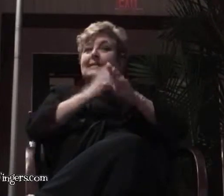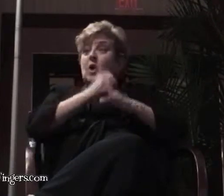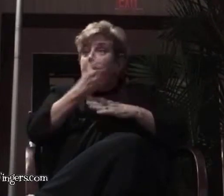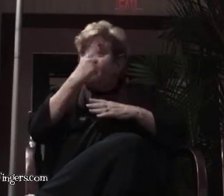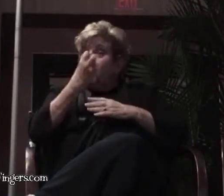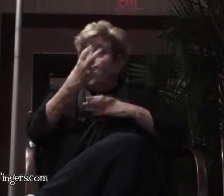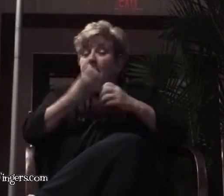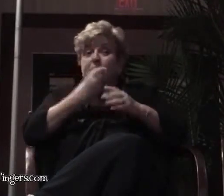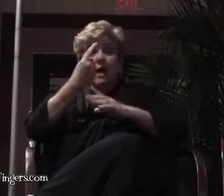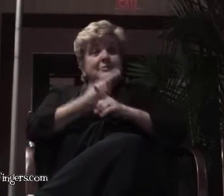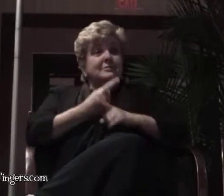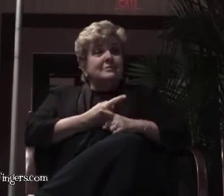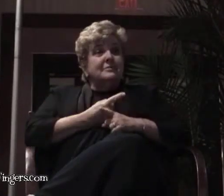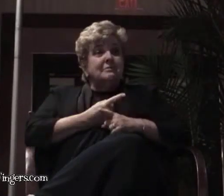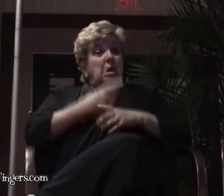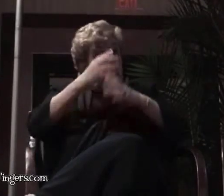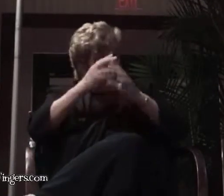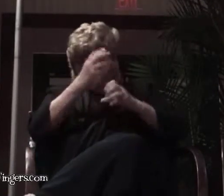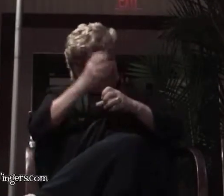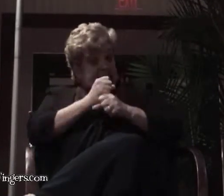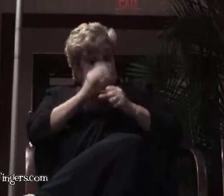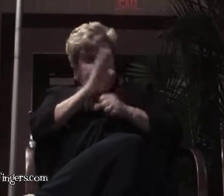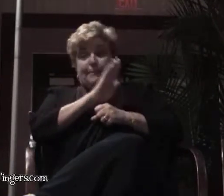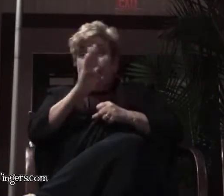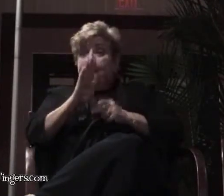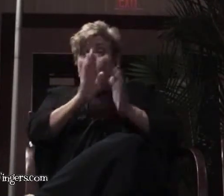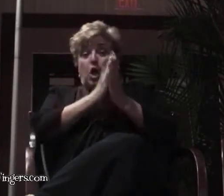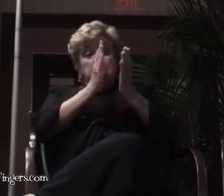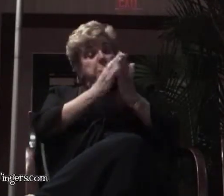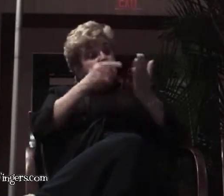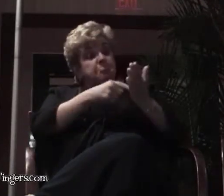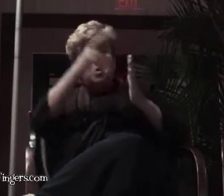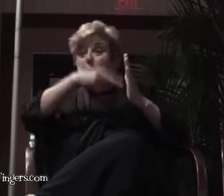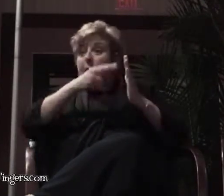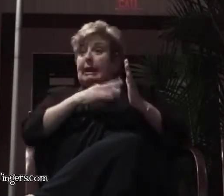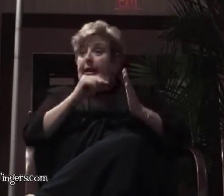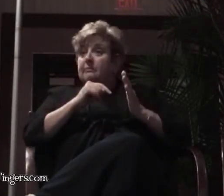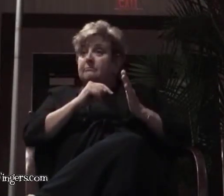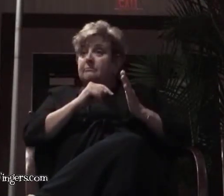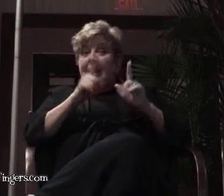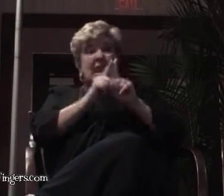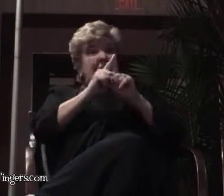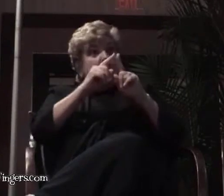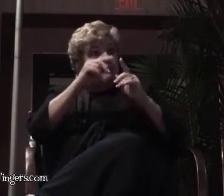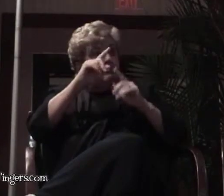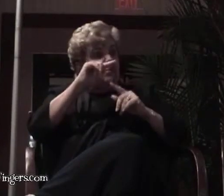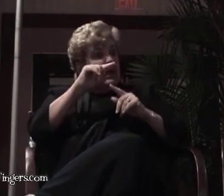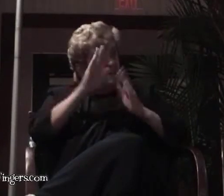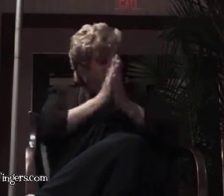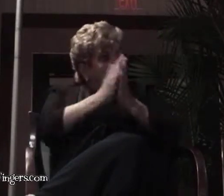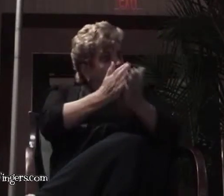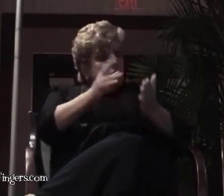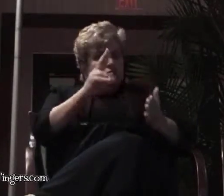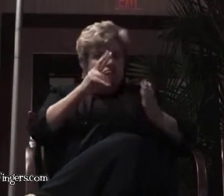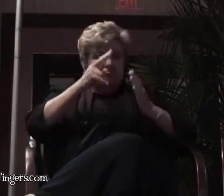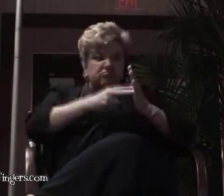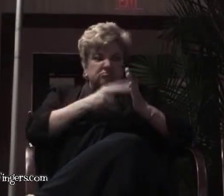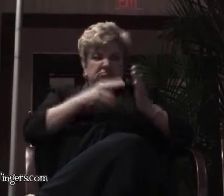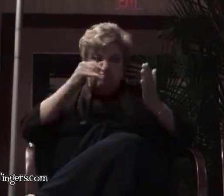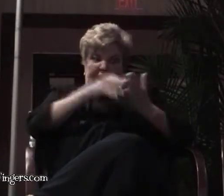it and study it. It's a text. It's not like reading, it's a text. And he said, don't drink one day at a time. And oh